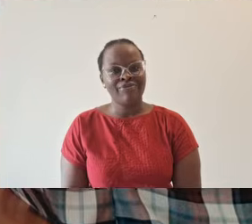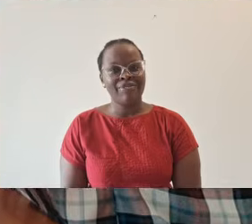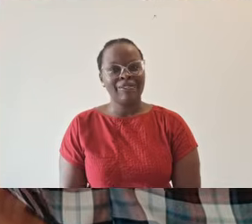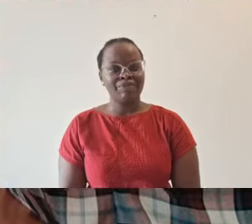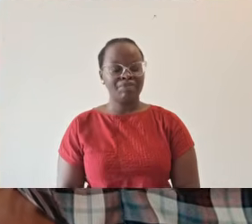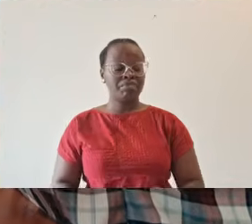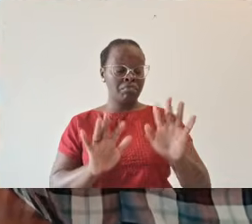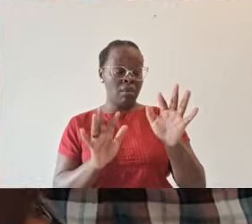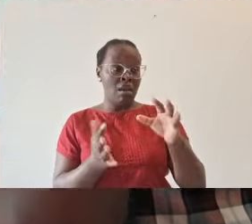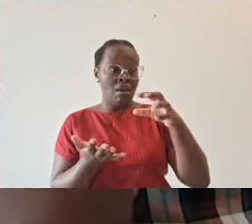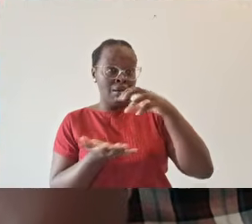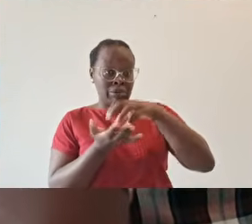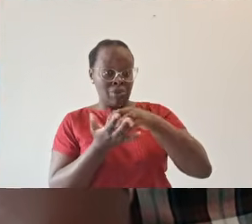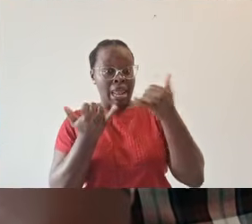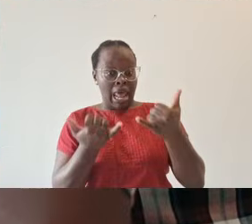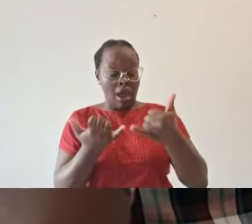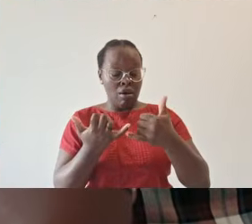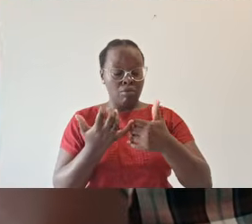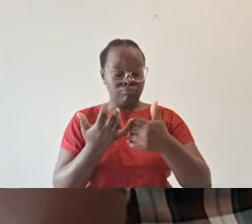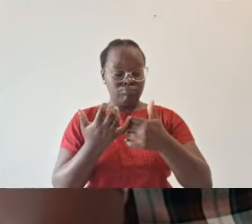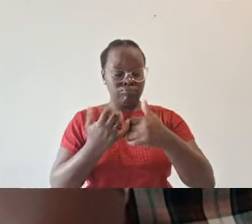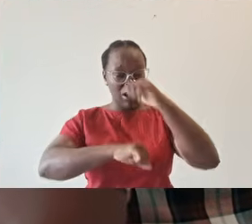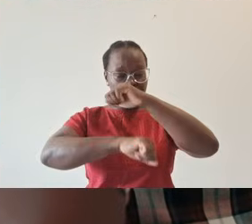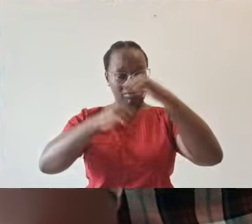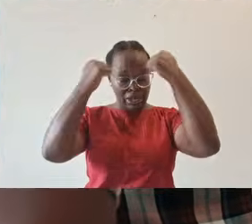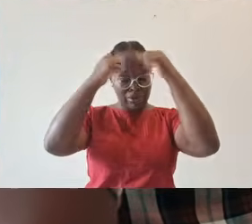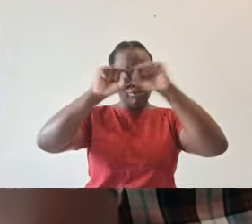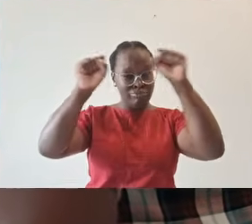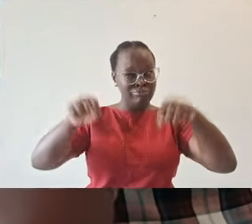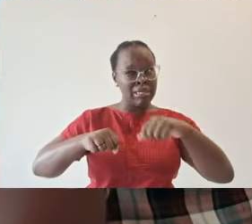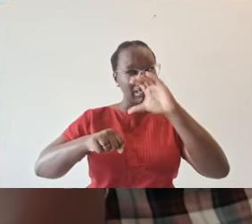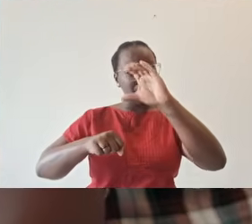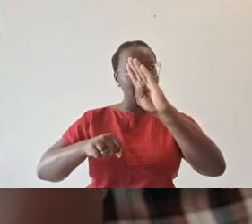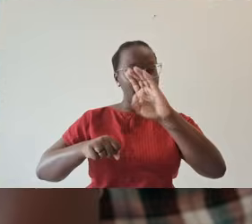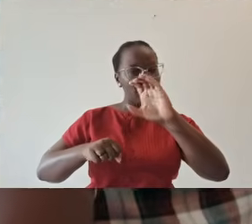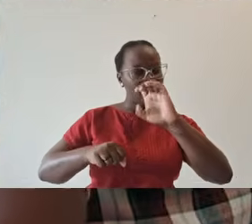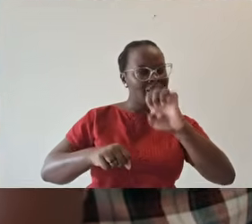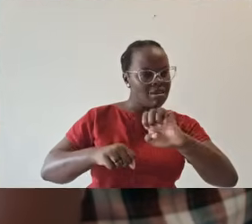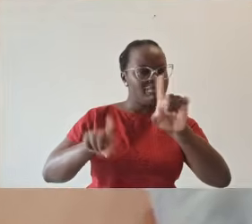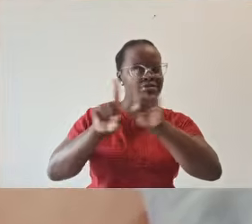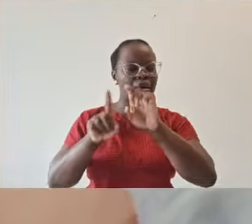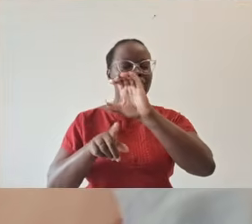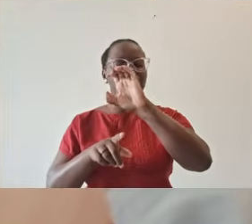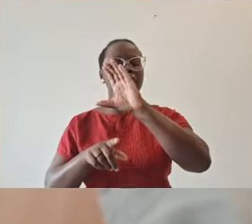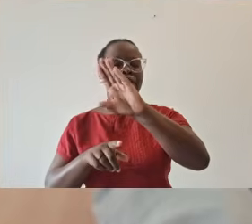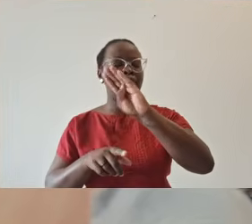With the current situation of our education system, which is CBE and CBC,